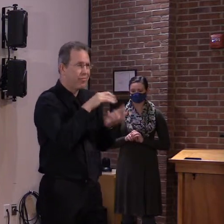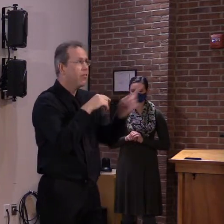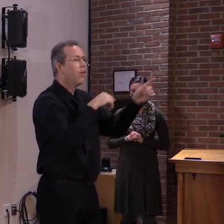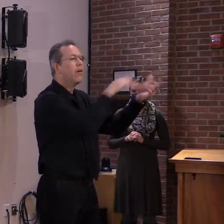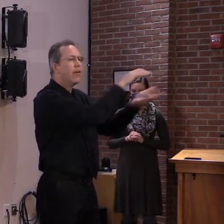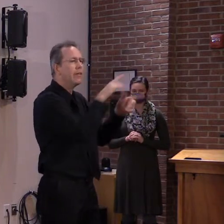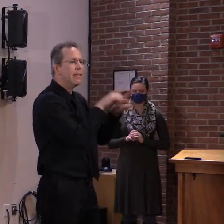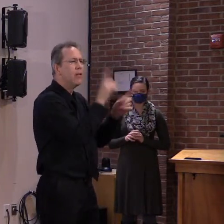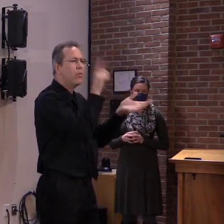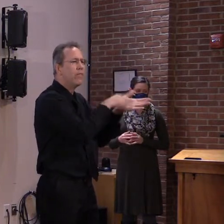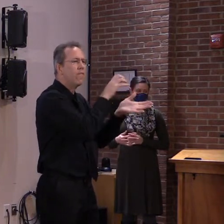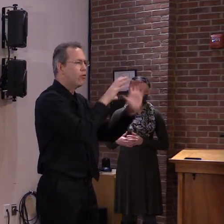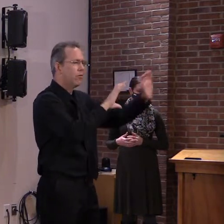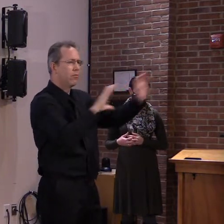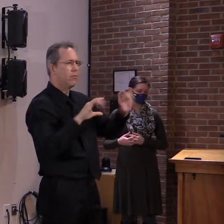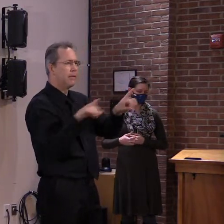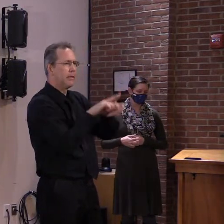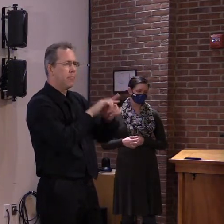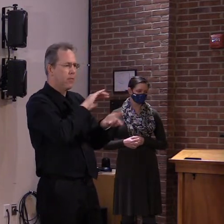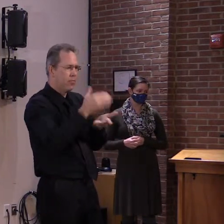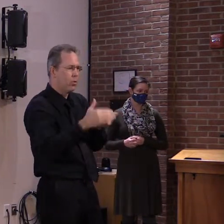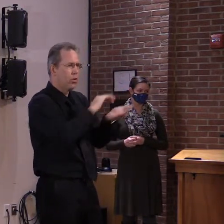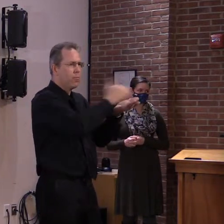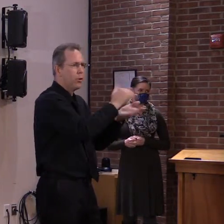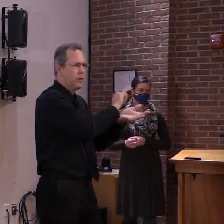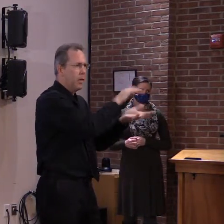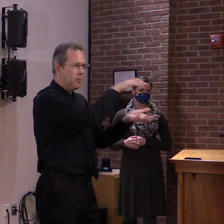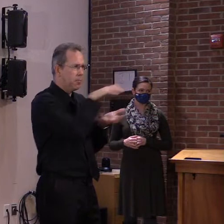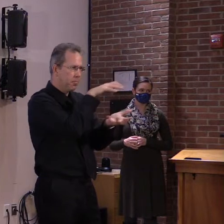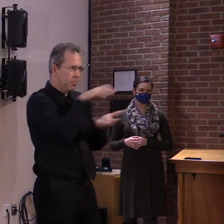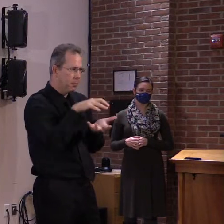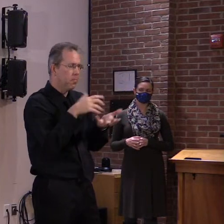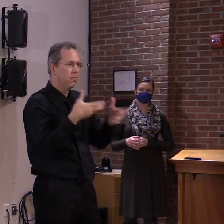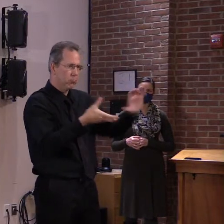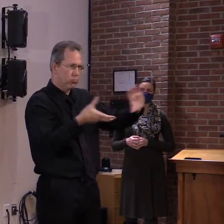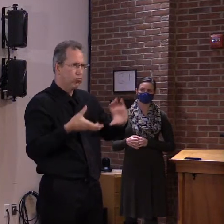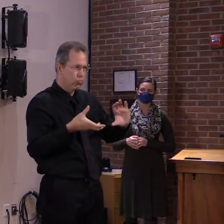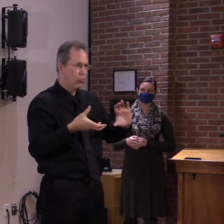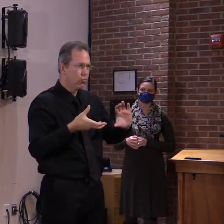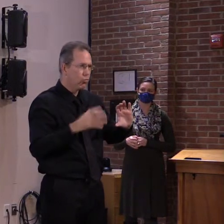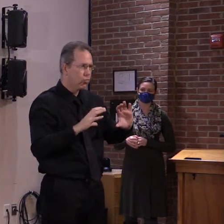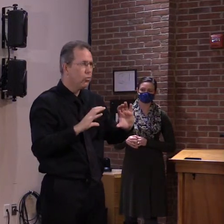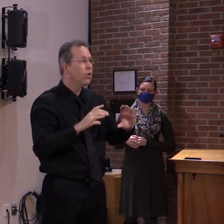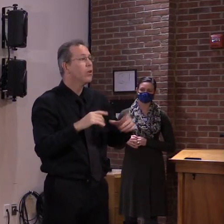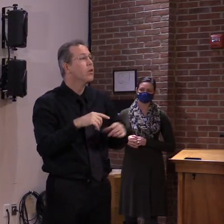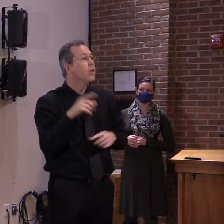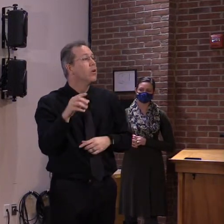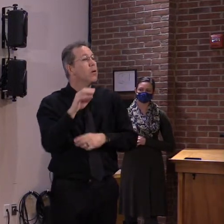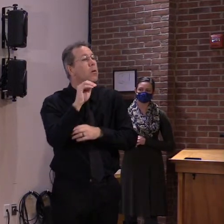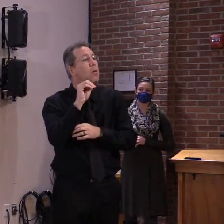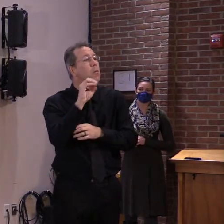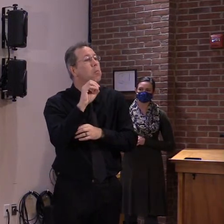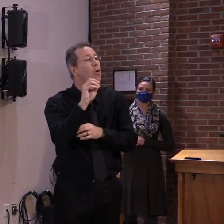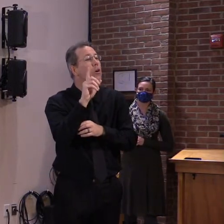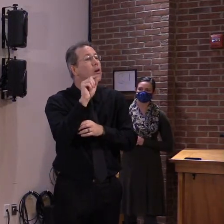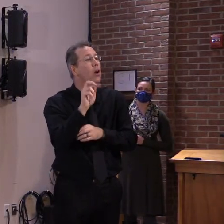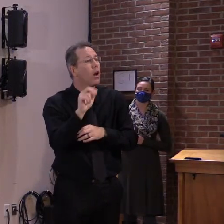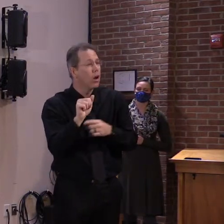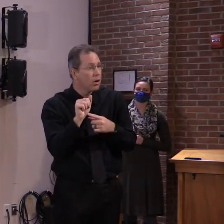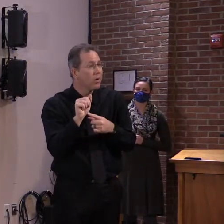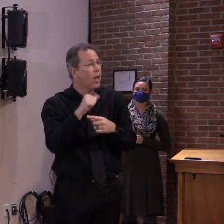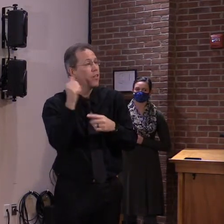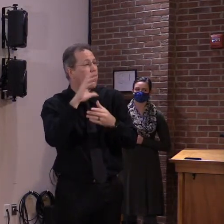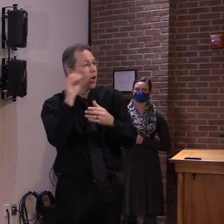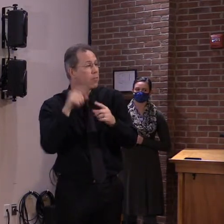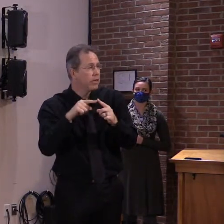rapid sequencing here. And Moderna, we believe we will get even more doses than what we